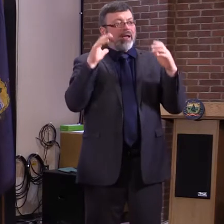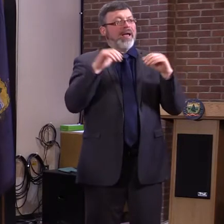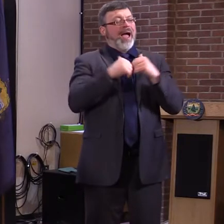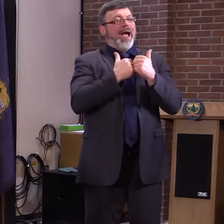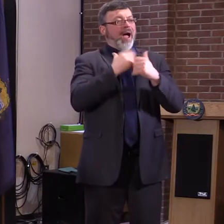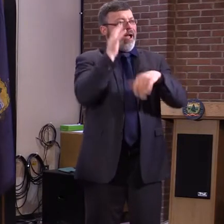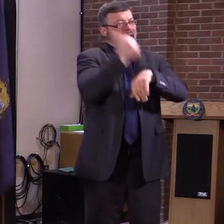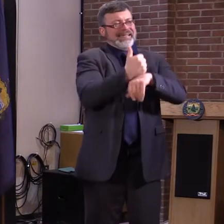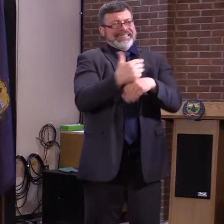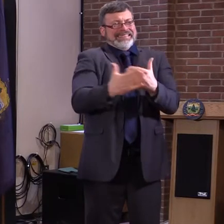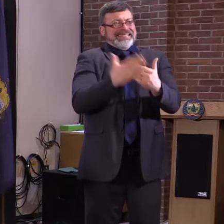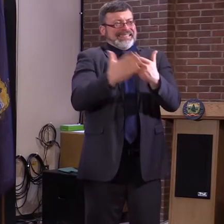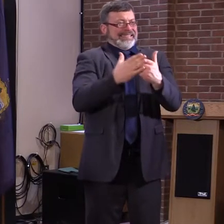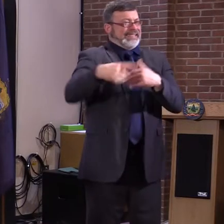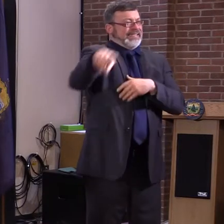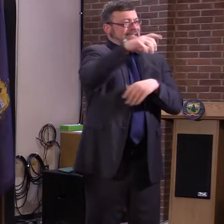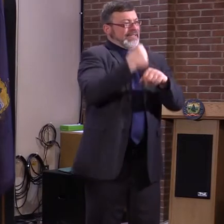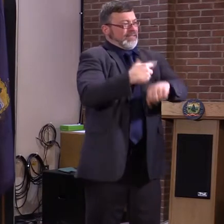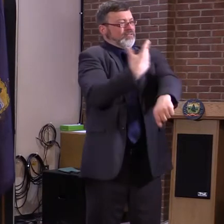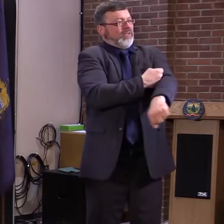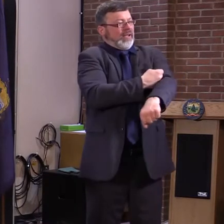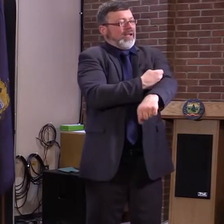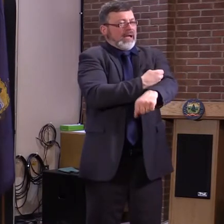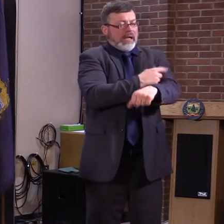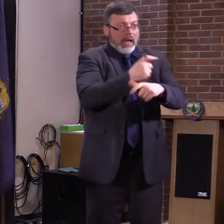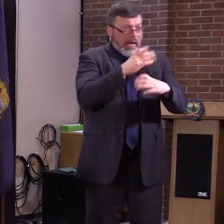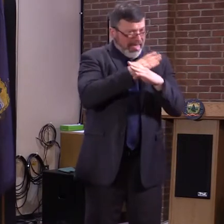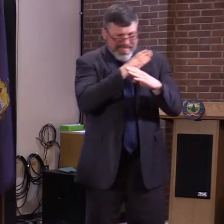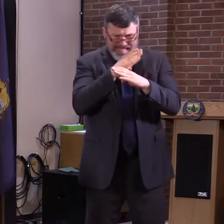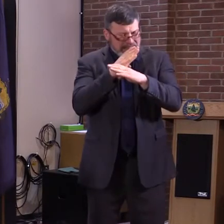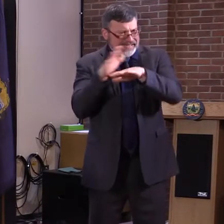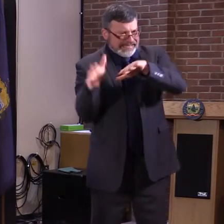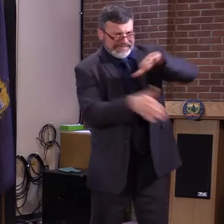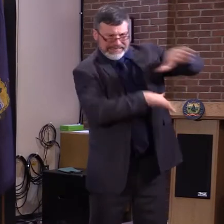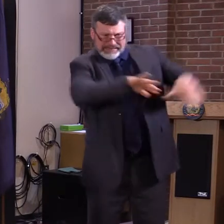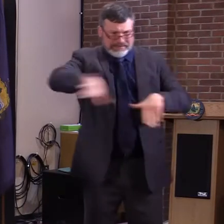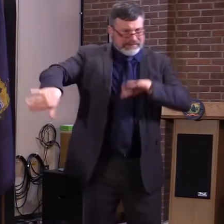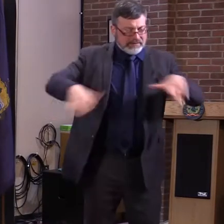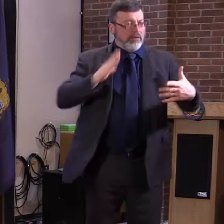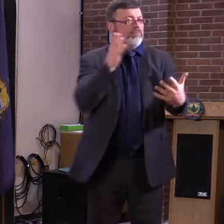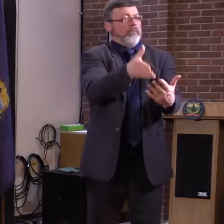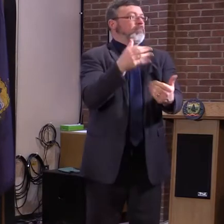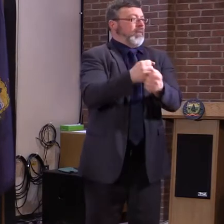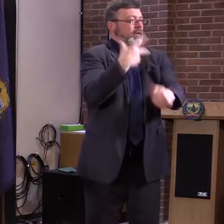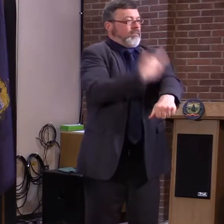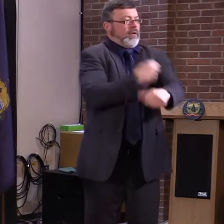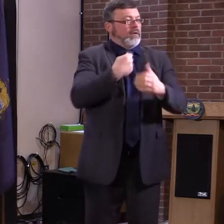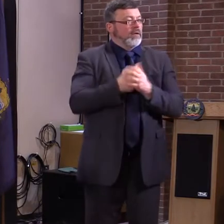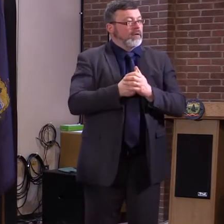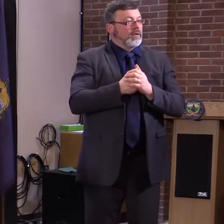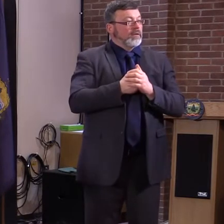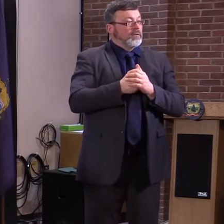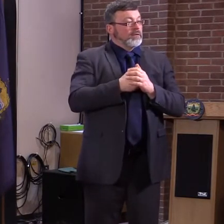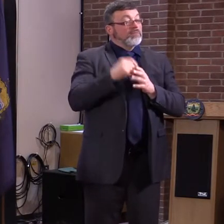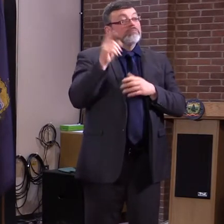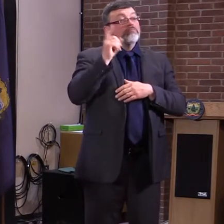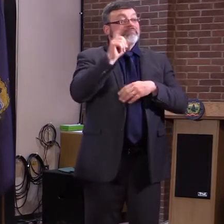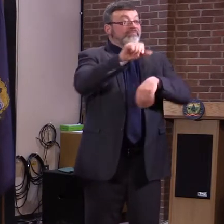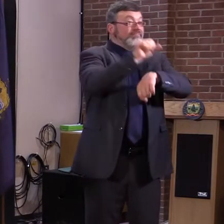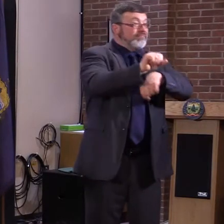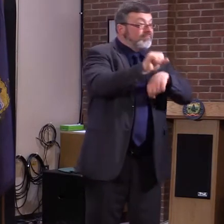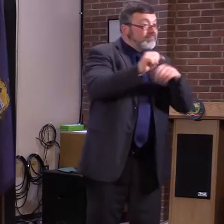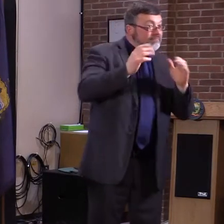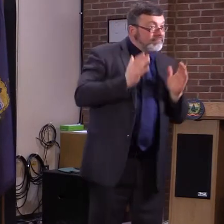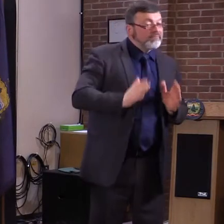barriers. If you're an employer, a community organization, or another group, please help us in these